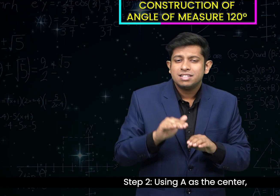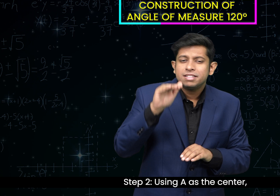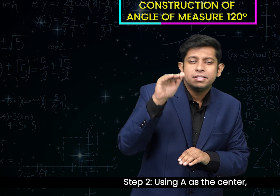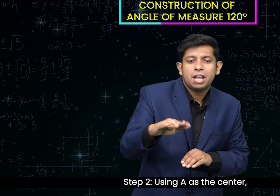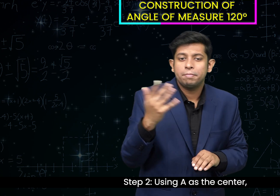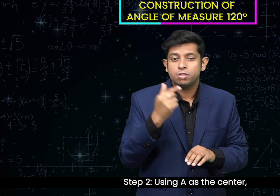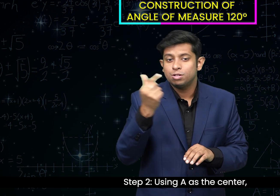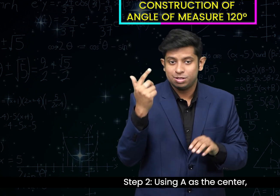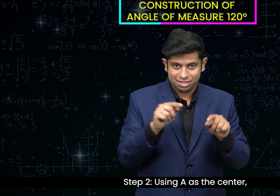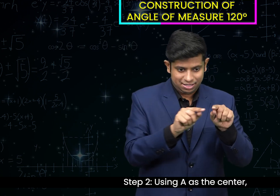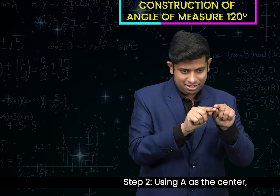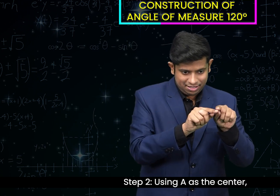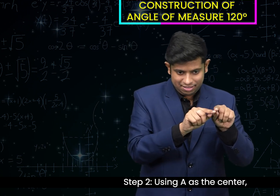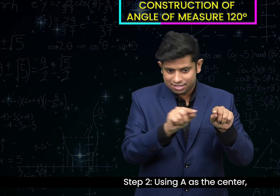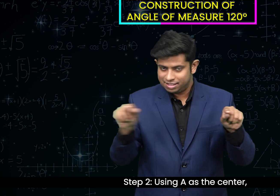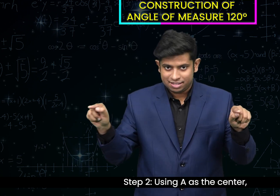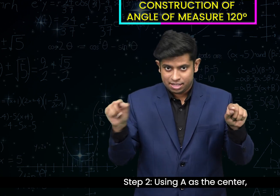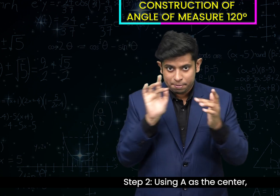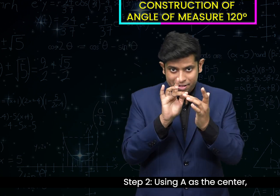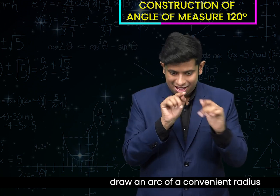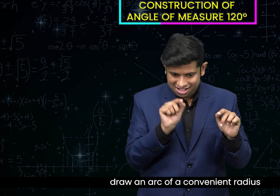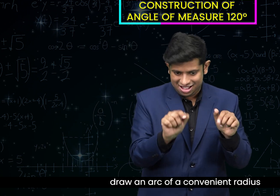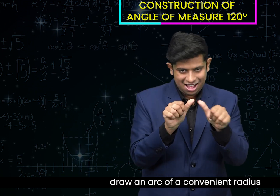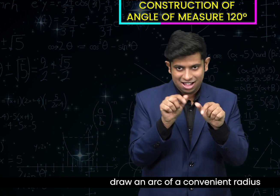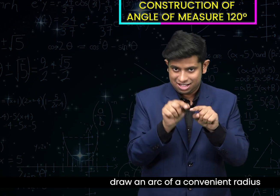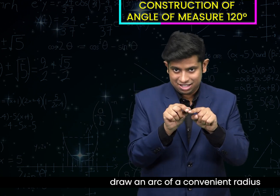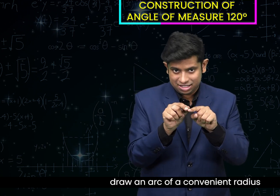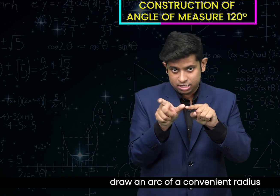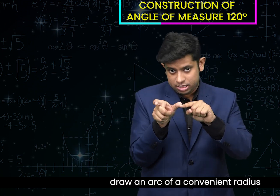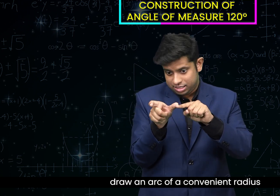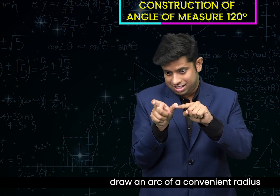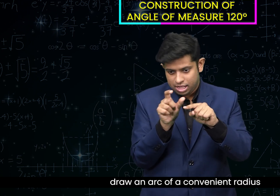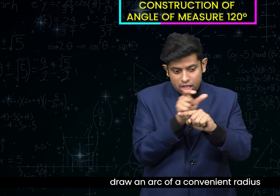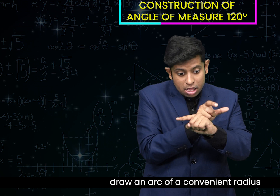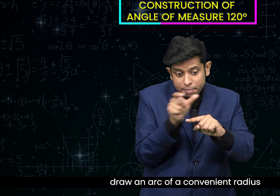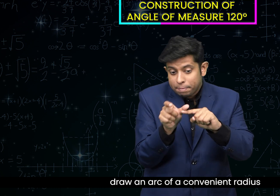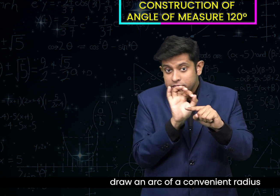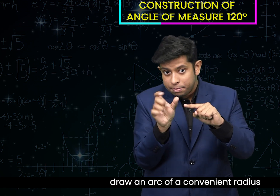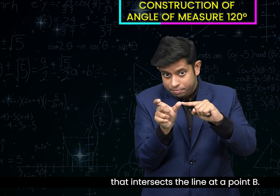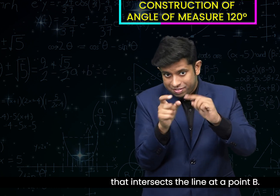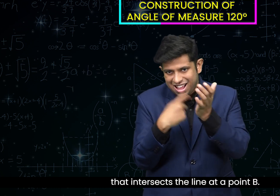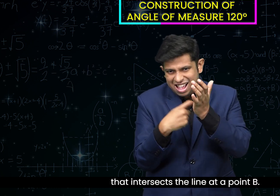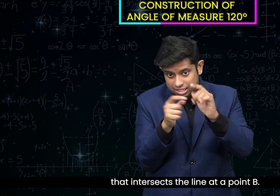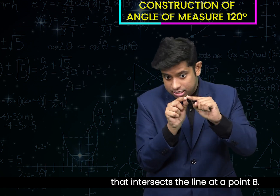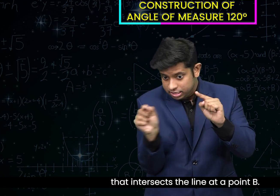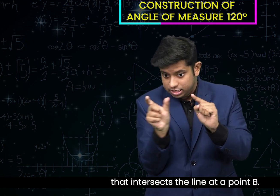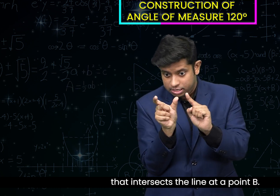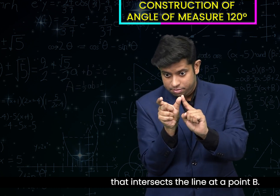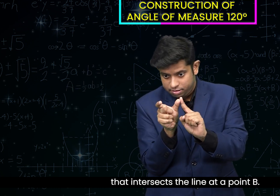Step 2. Using A as the center, draw an arc of a convenient radius that intersects the line at